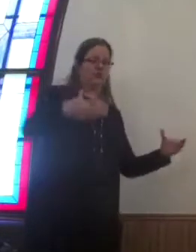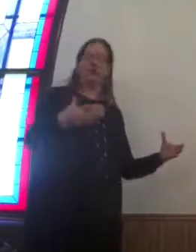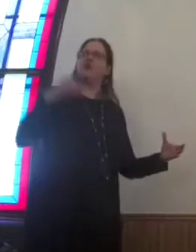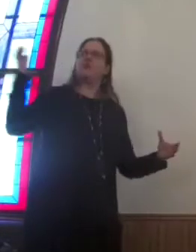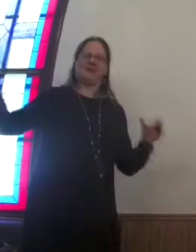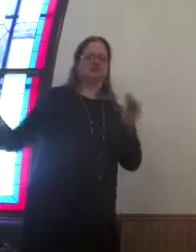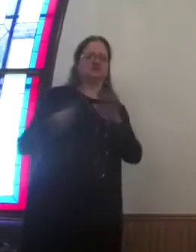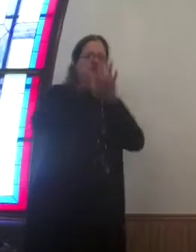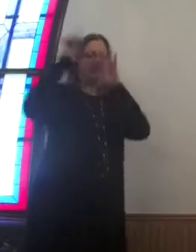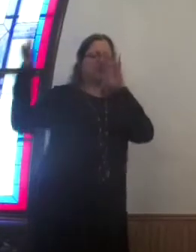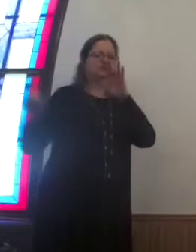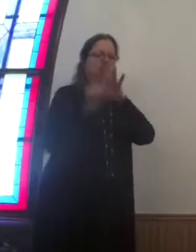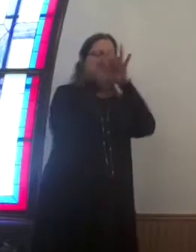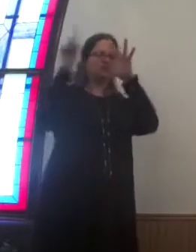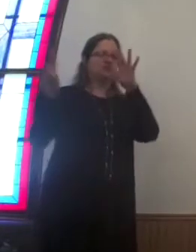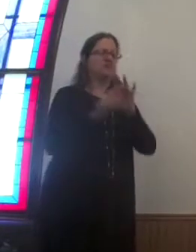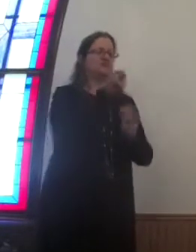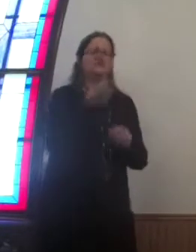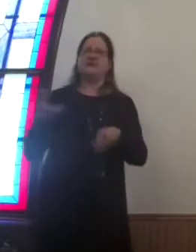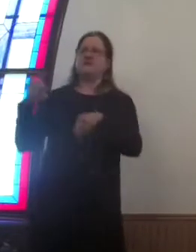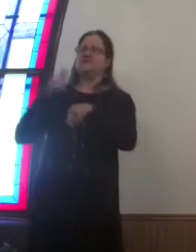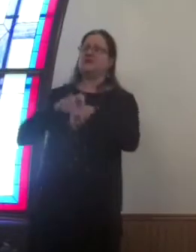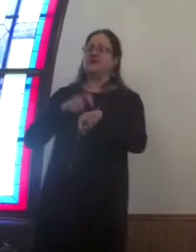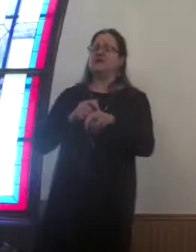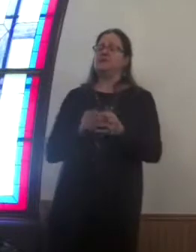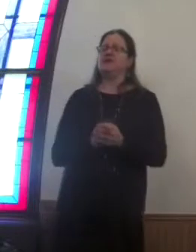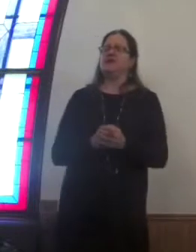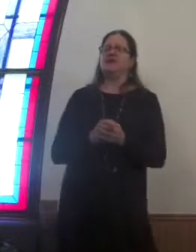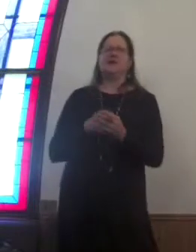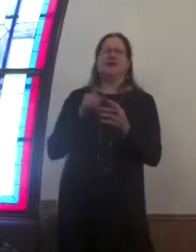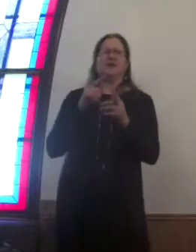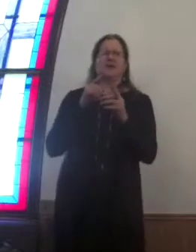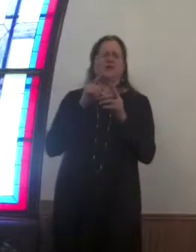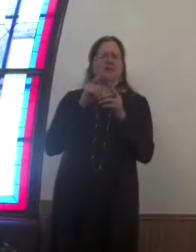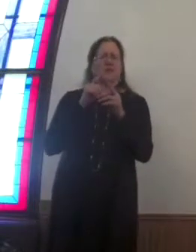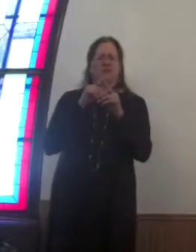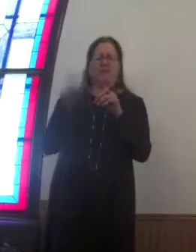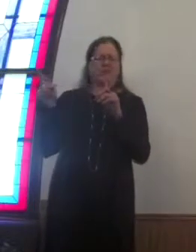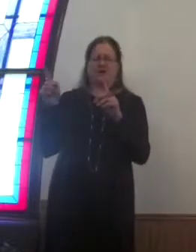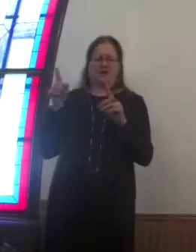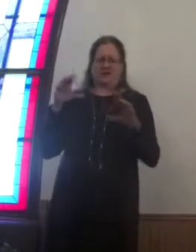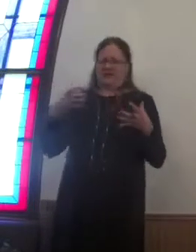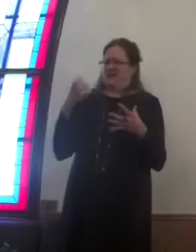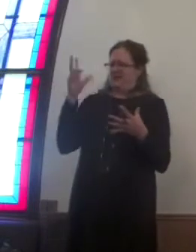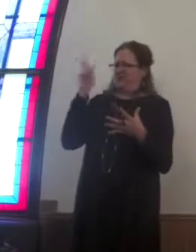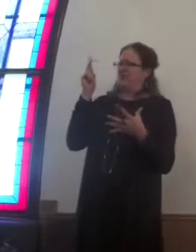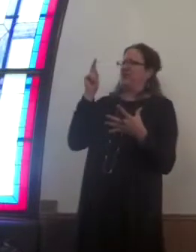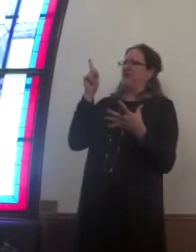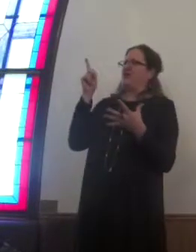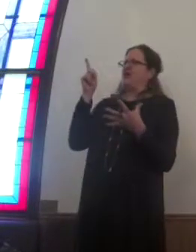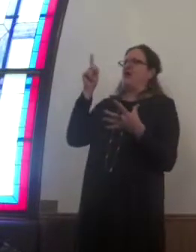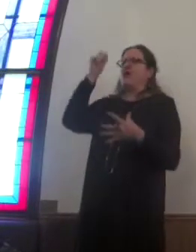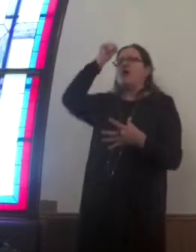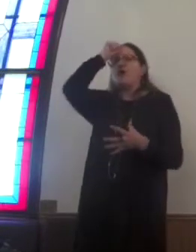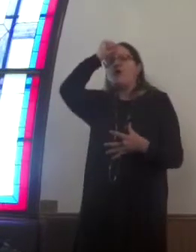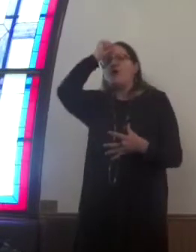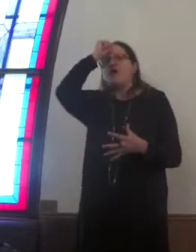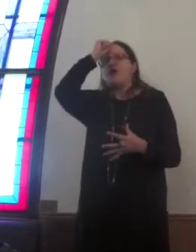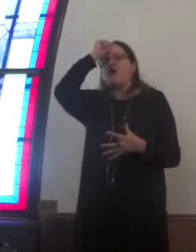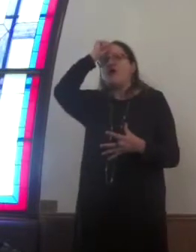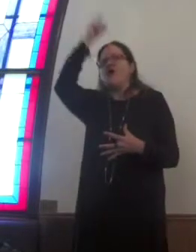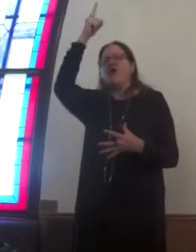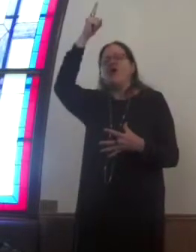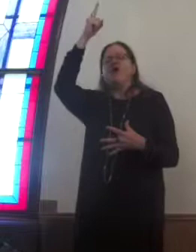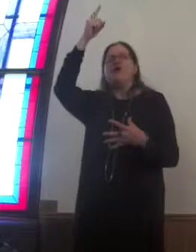first announcement. But eventually, as confused as it seems to be, they finally got that light bulb to turn on in their head